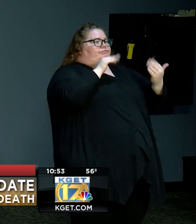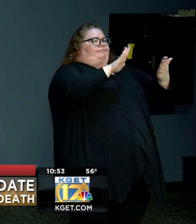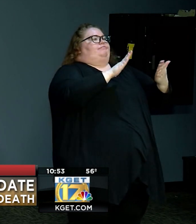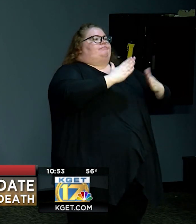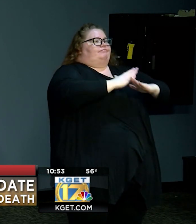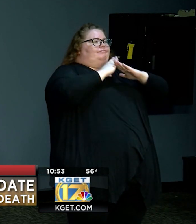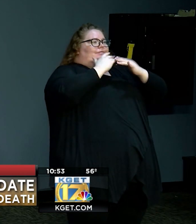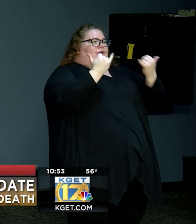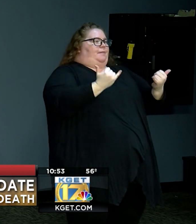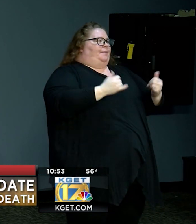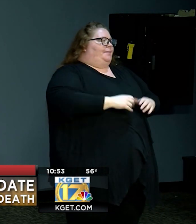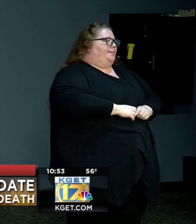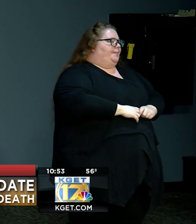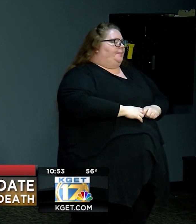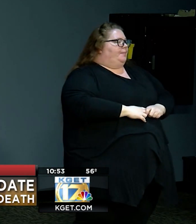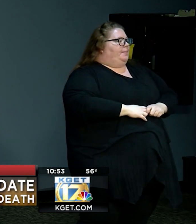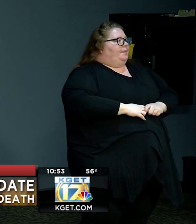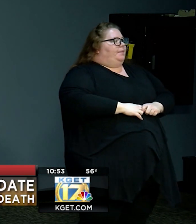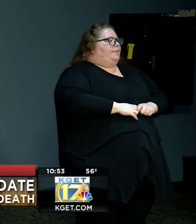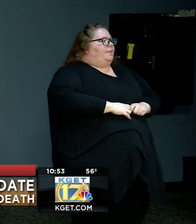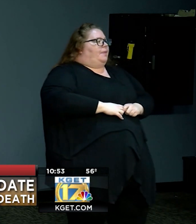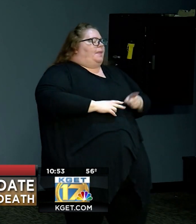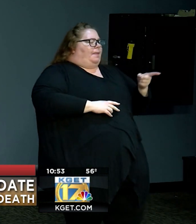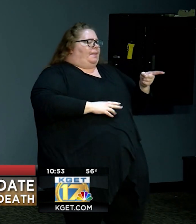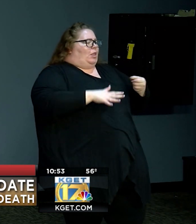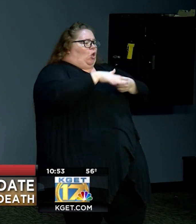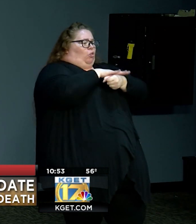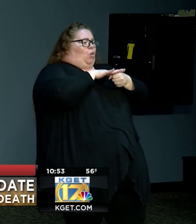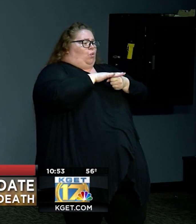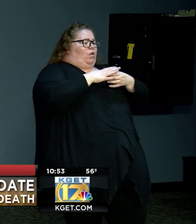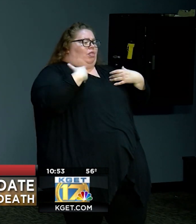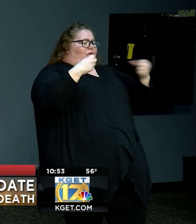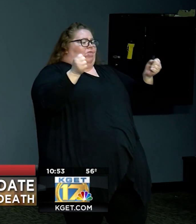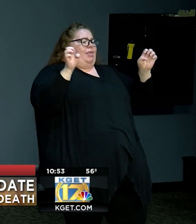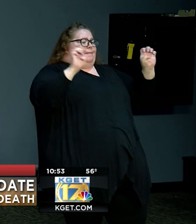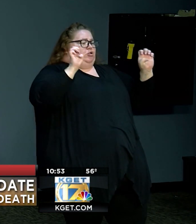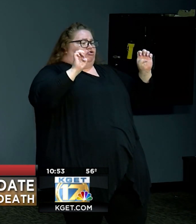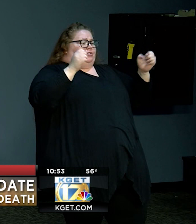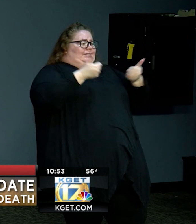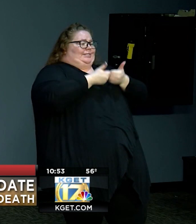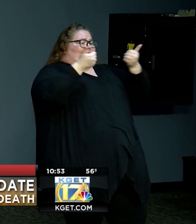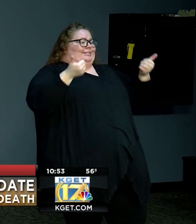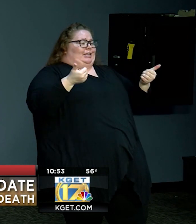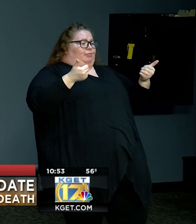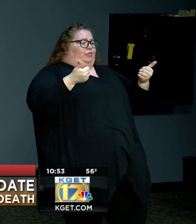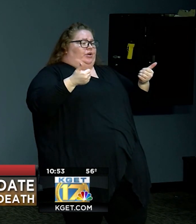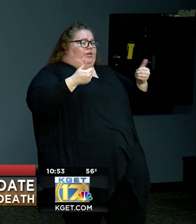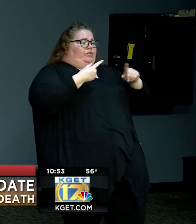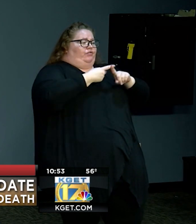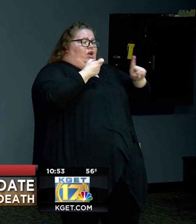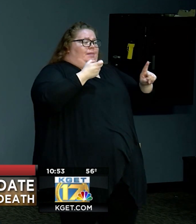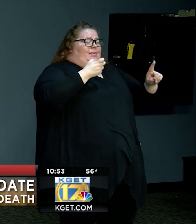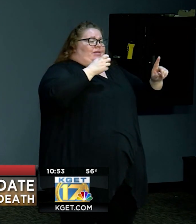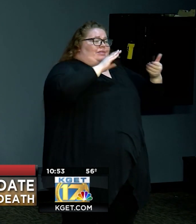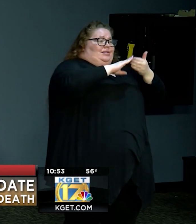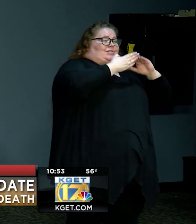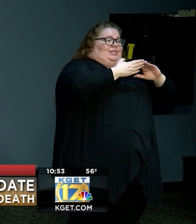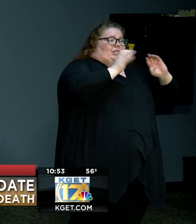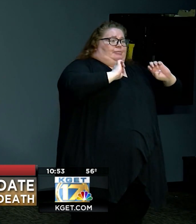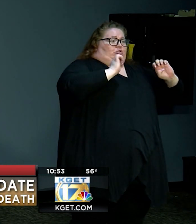The local health emergency that was declared is separate and in addition to the city emergency ratified last